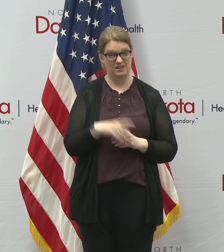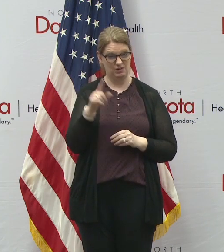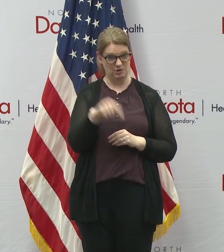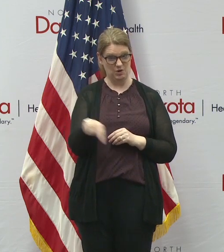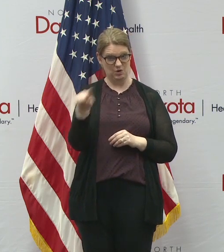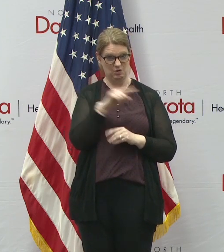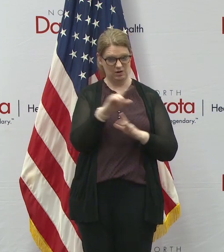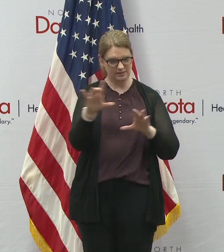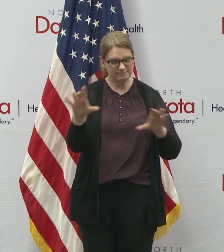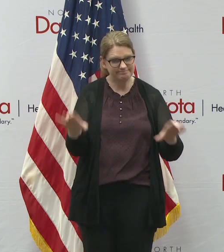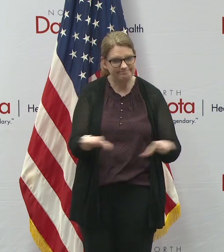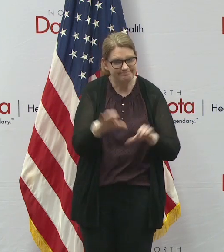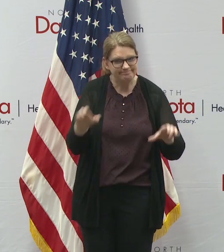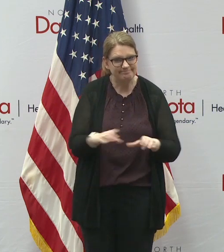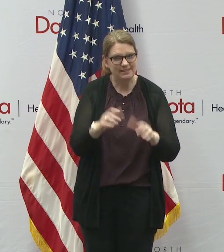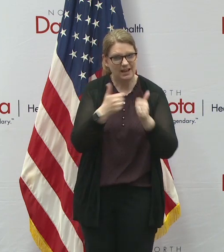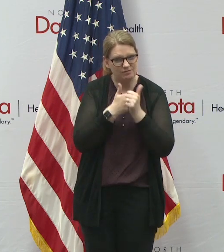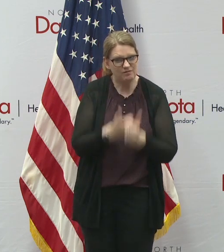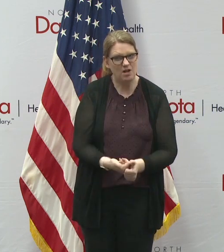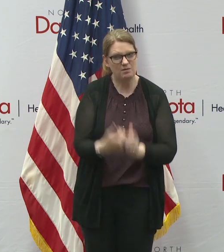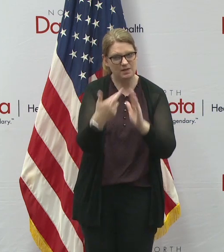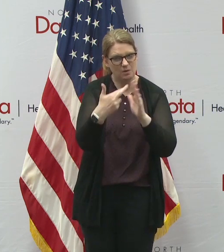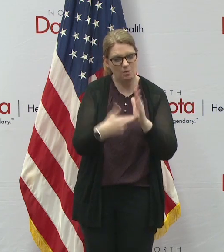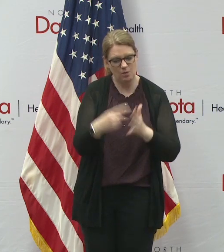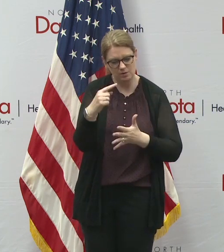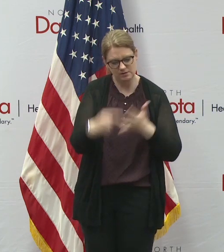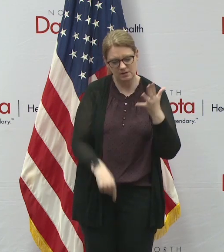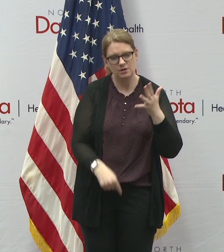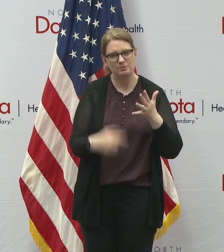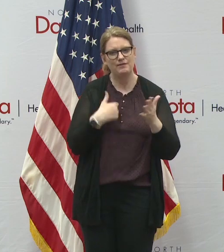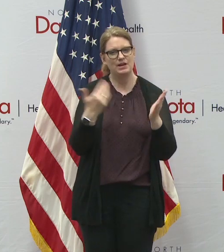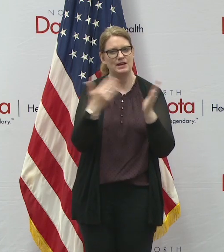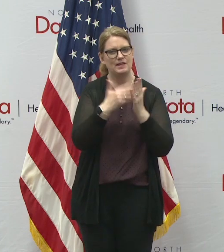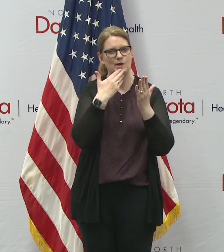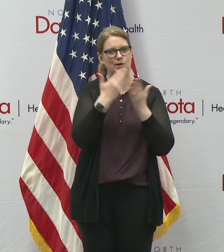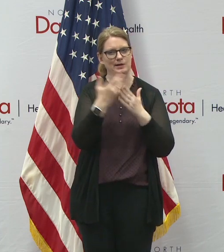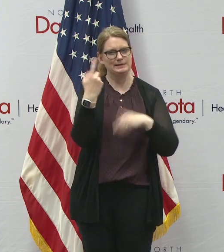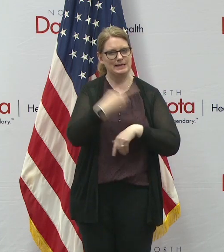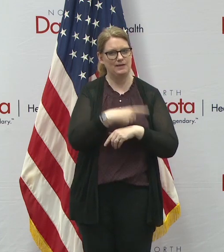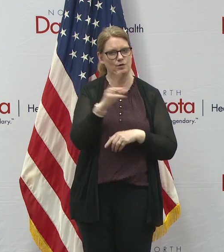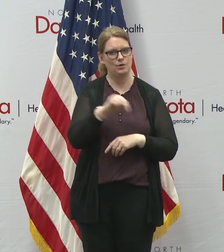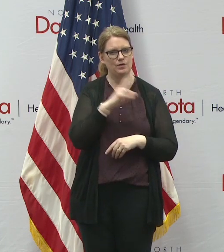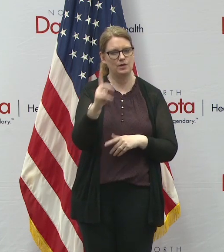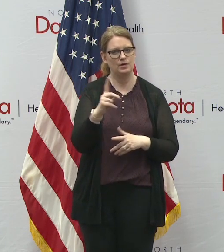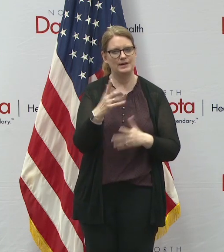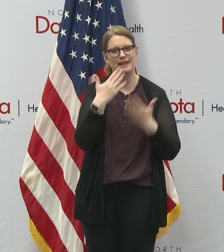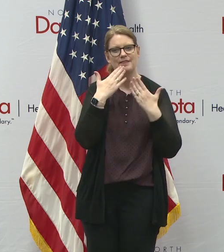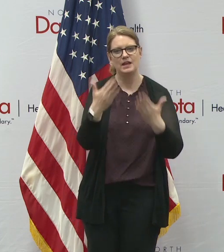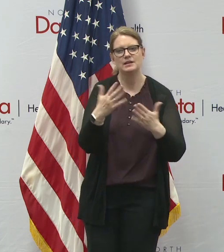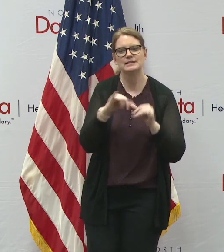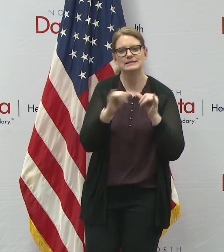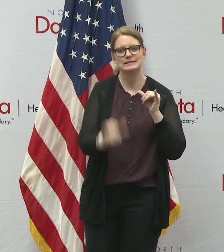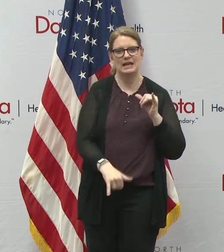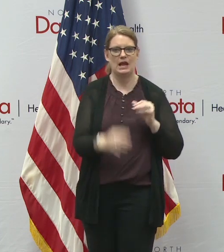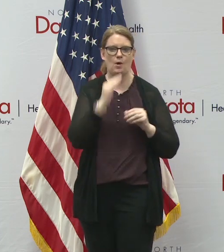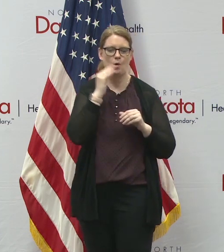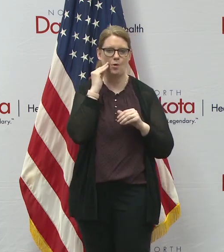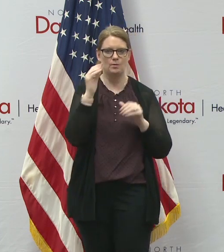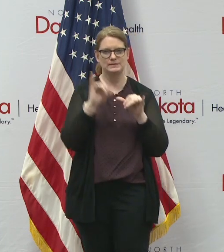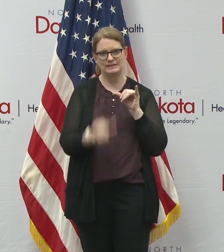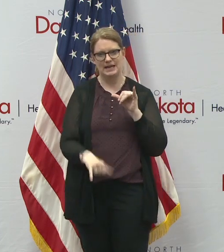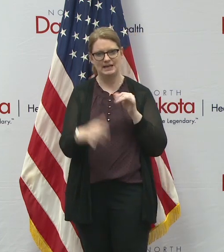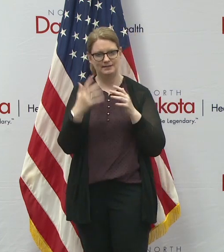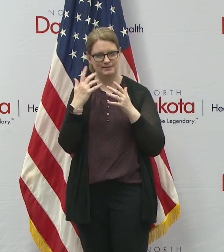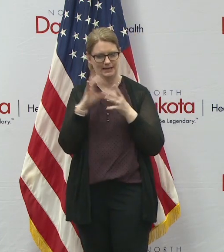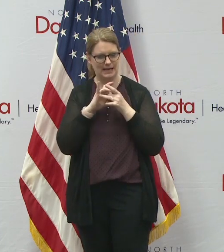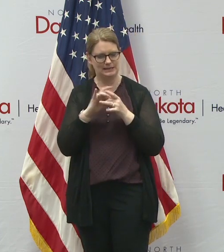like again we saw today. Another great day for North Dakota. Thank you very much, and stay healthy, stay home, stay connected.